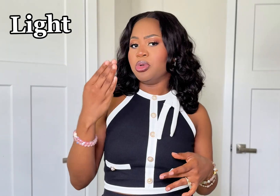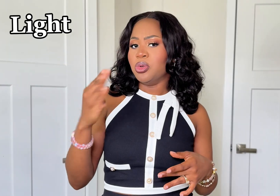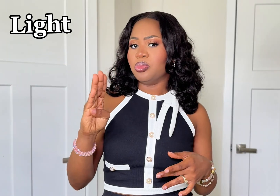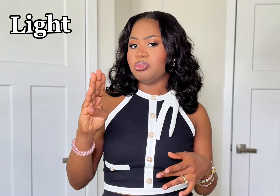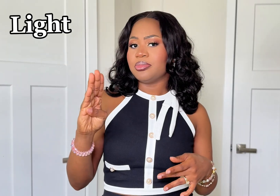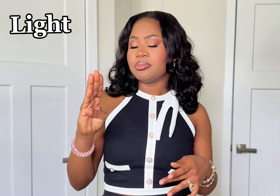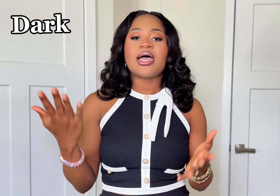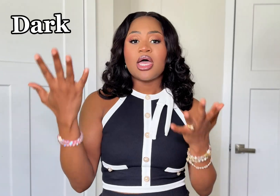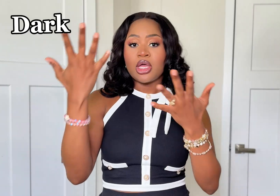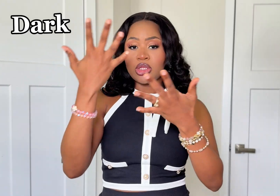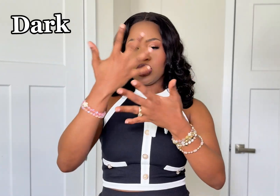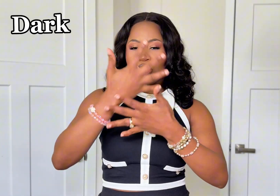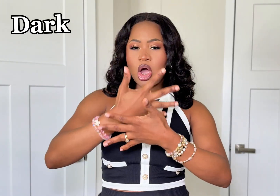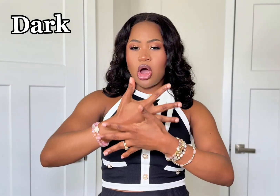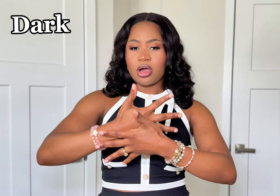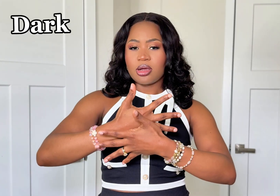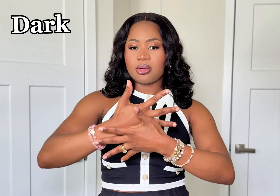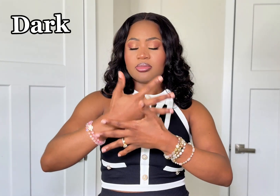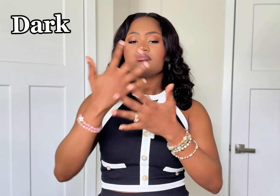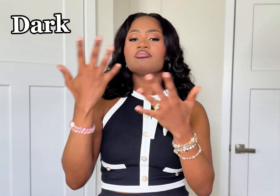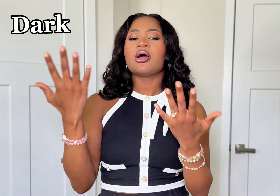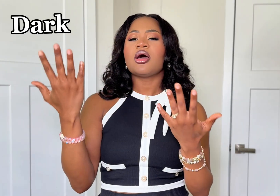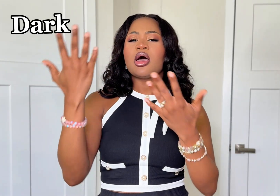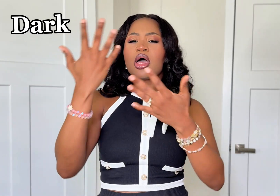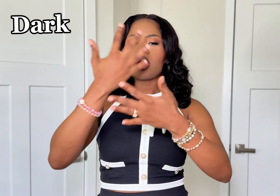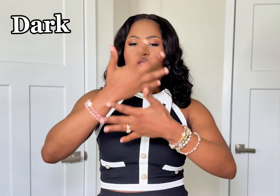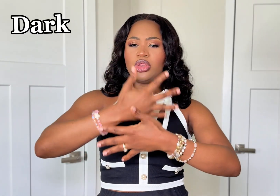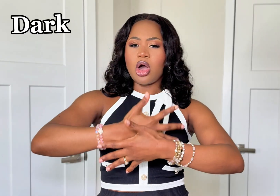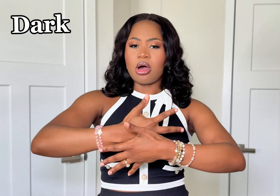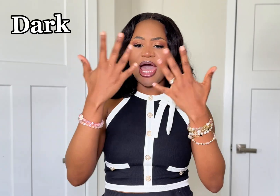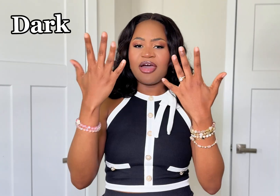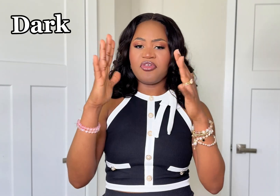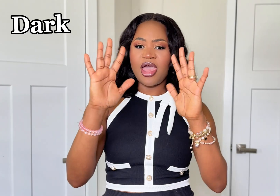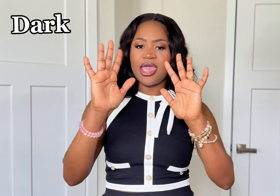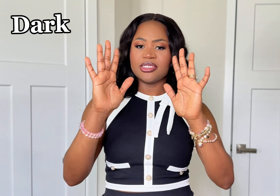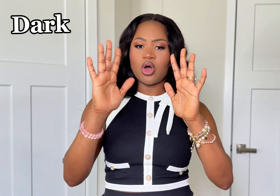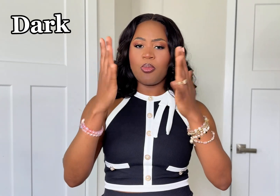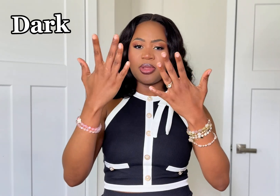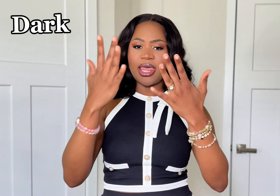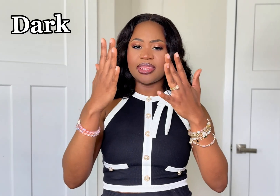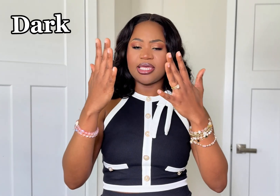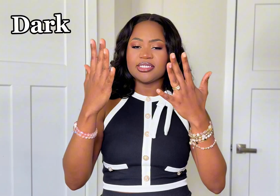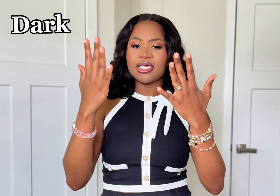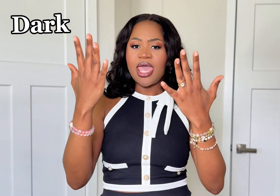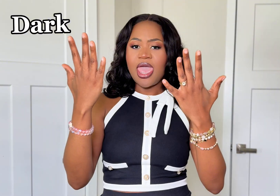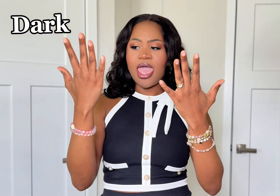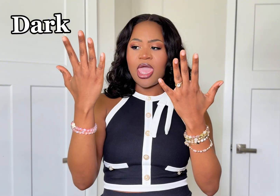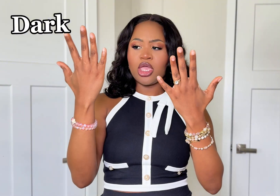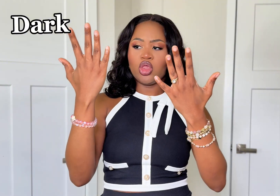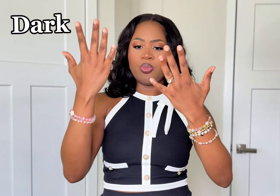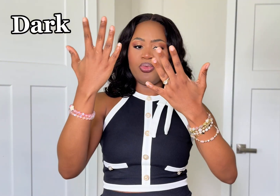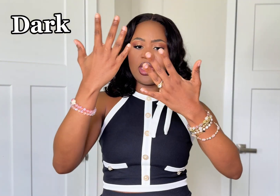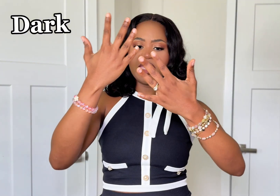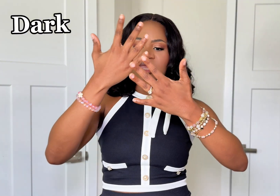blue. Dark. Dark. Have your hands open like this and you bring it